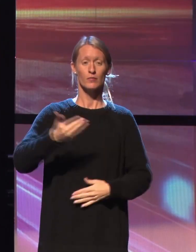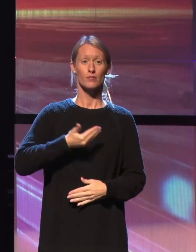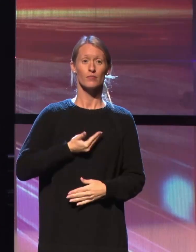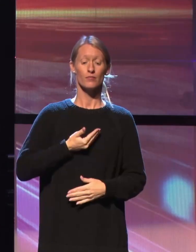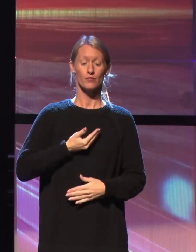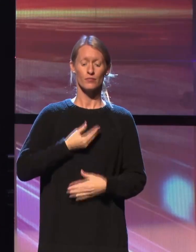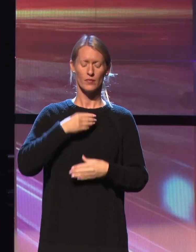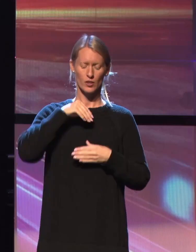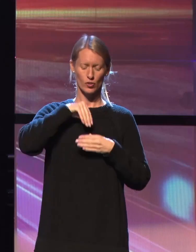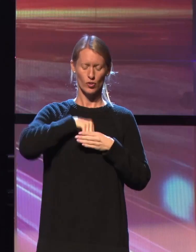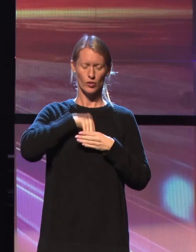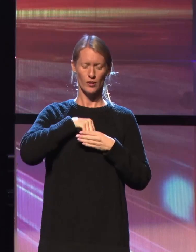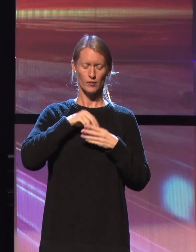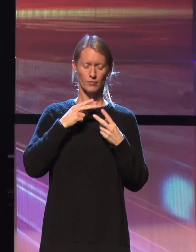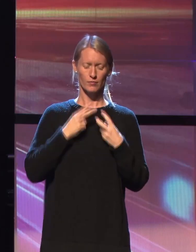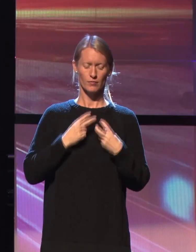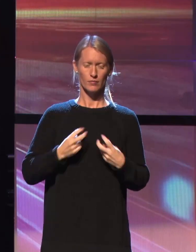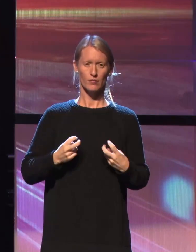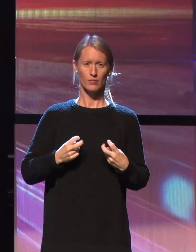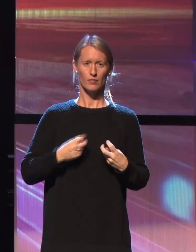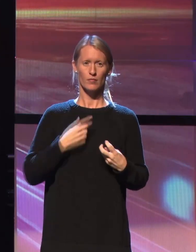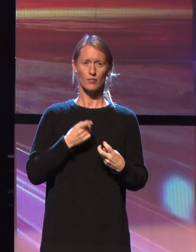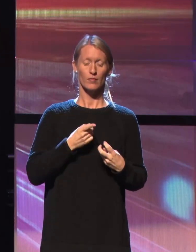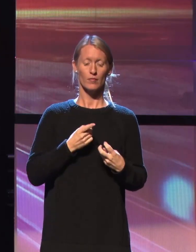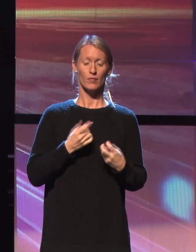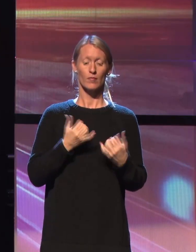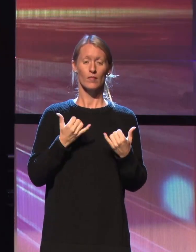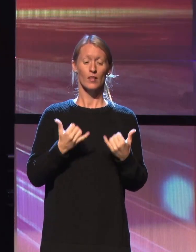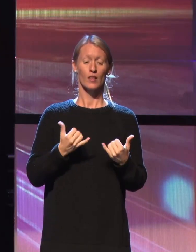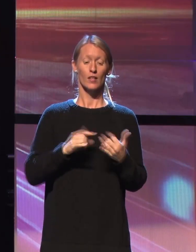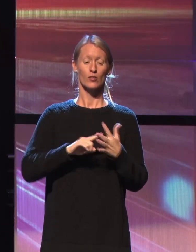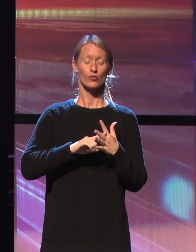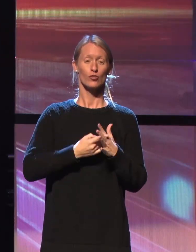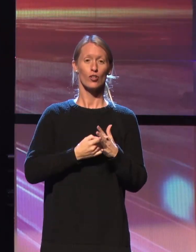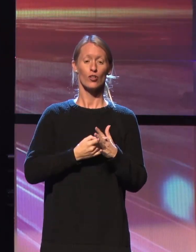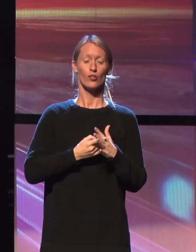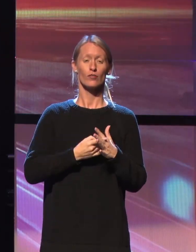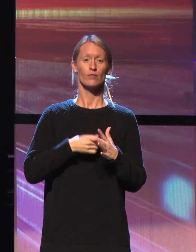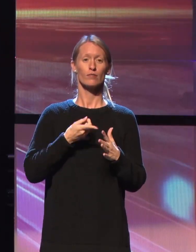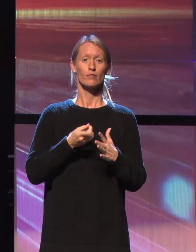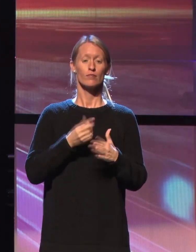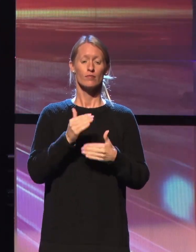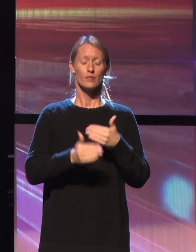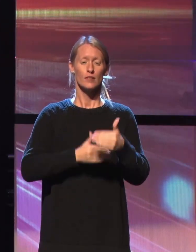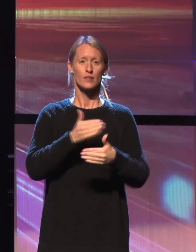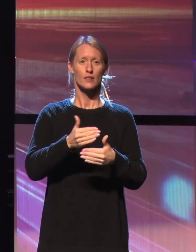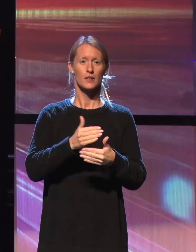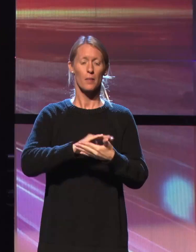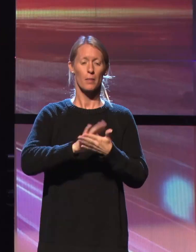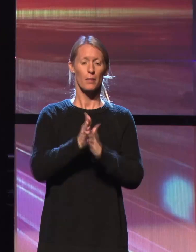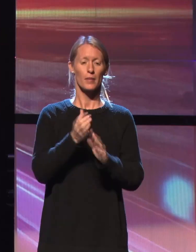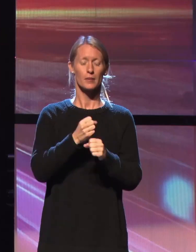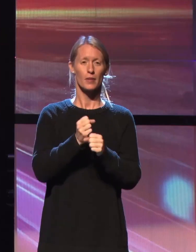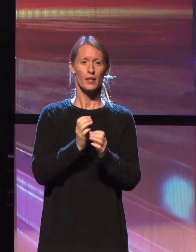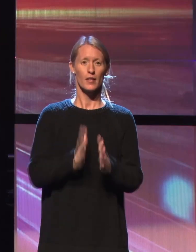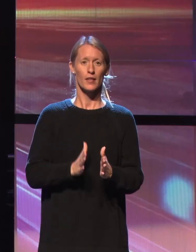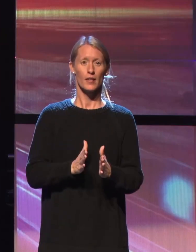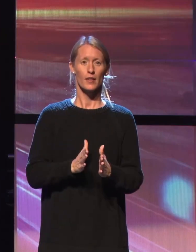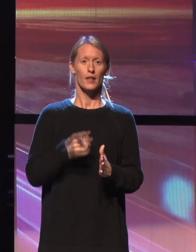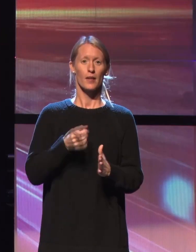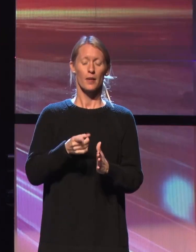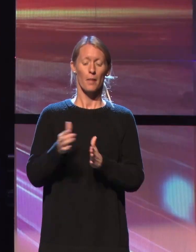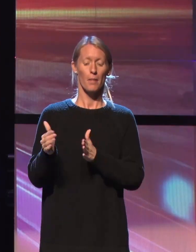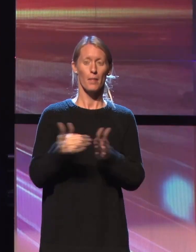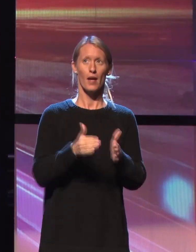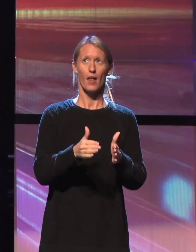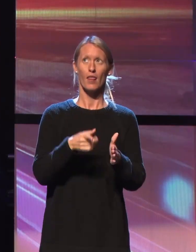make that decision. I'm going to start intentionally walking the peacemaking path of Jesus. If that's you and you want to do that today, you can check the box